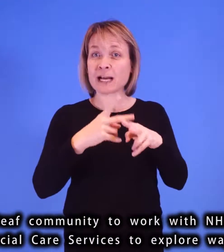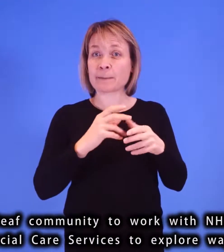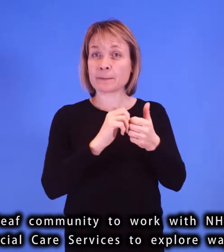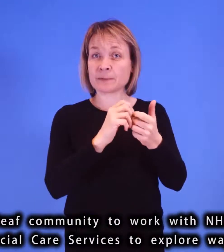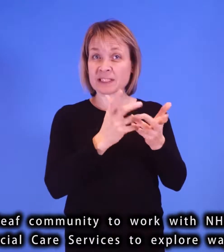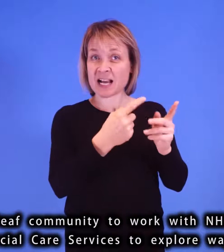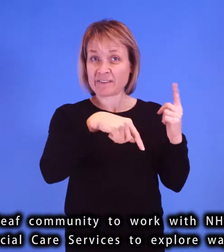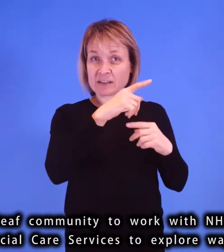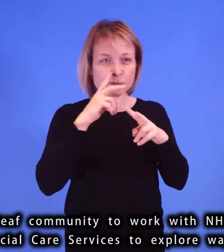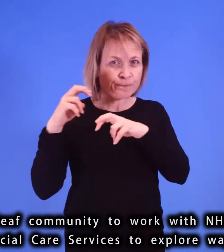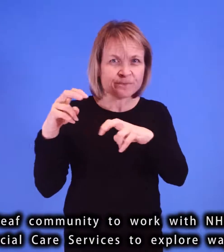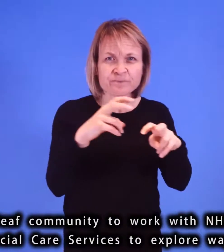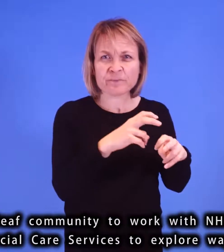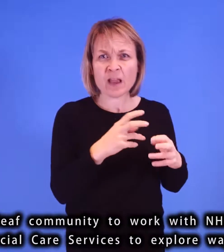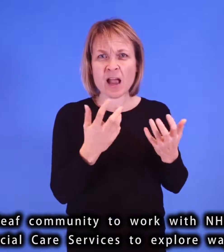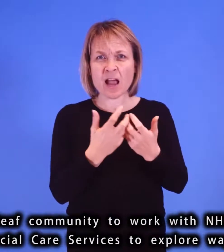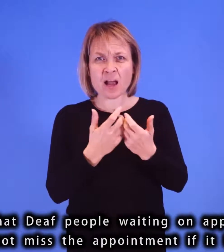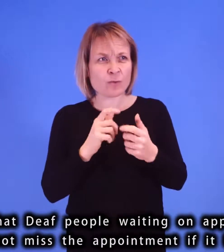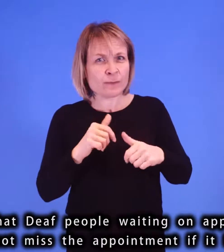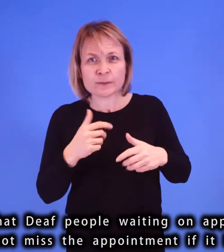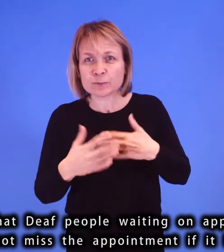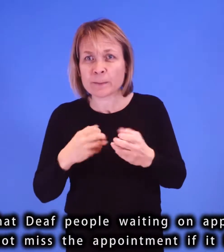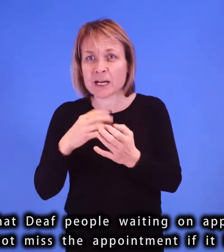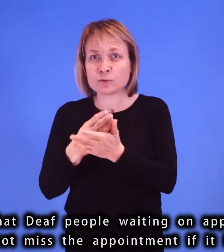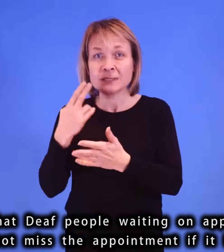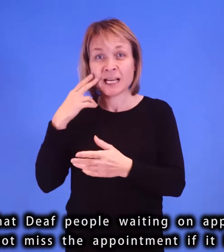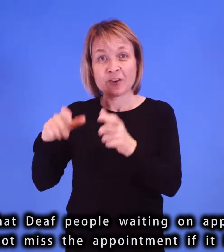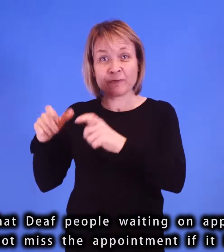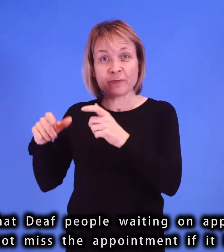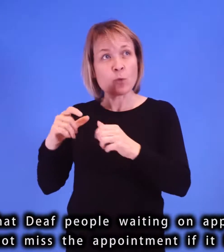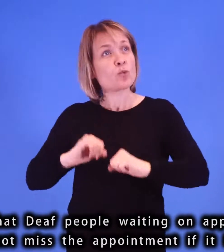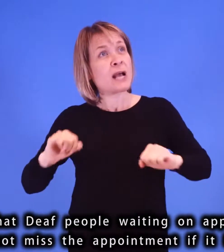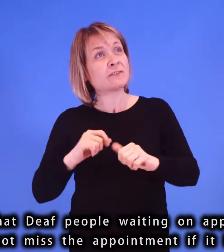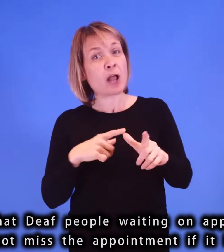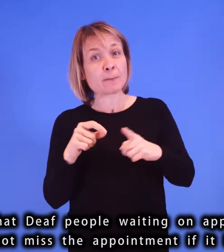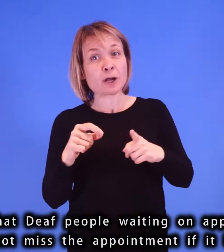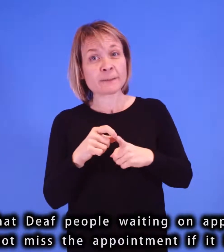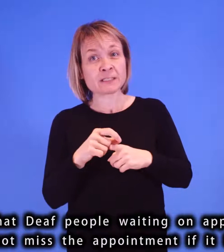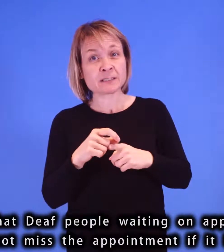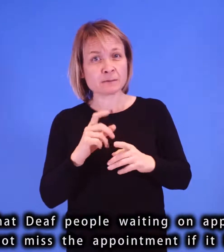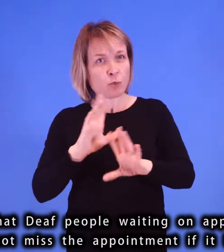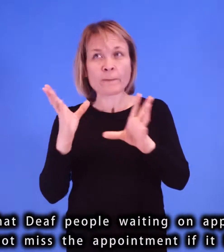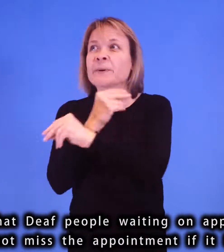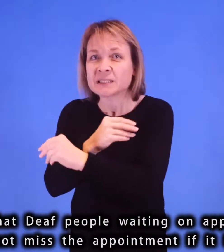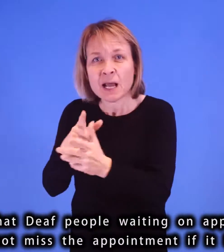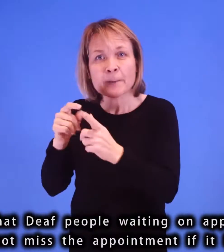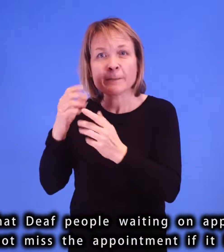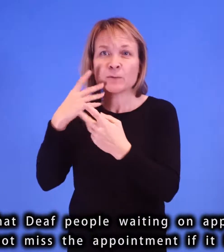social care services to explore ways that ensures that deaf people waiting on appointments do not miss the appointment if it